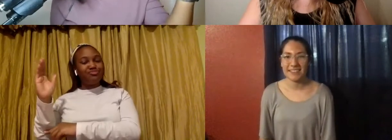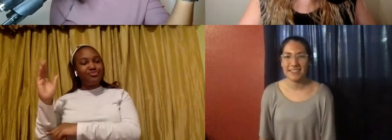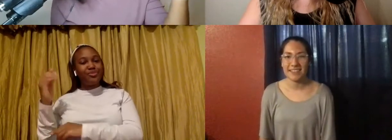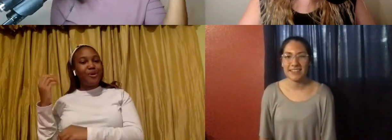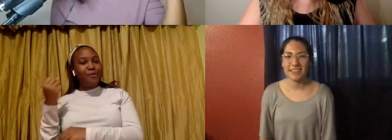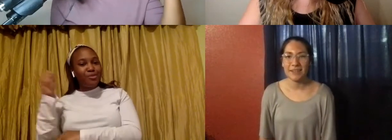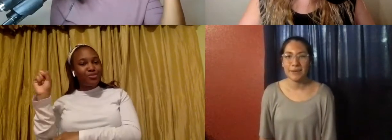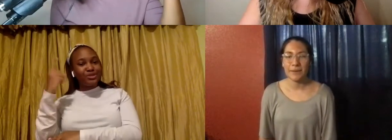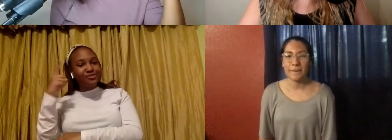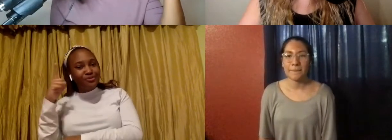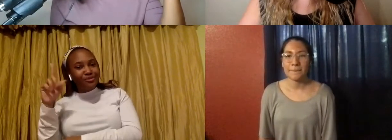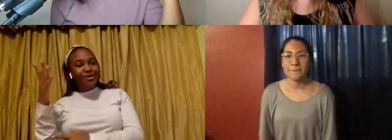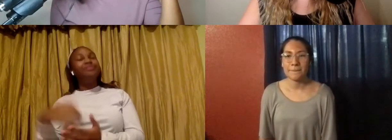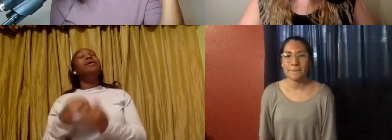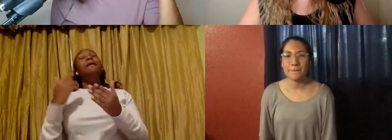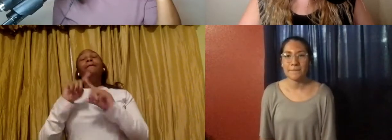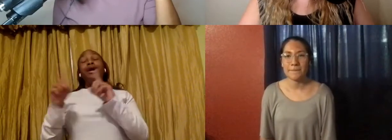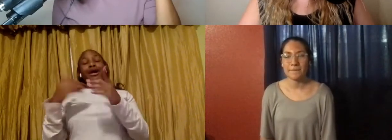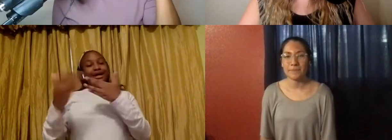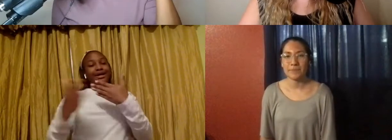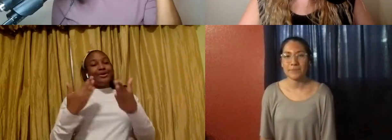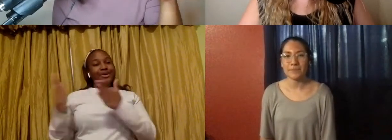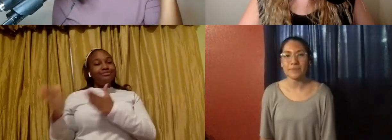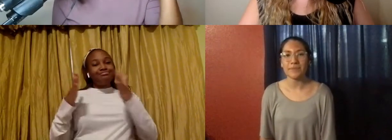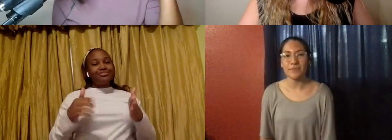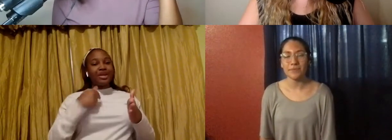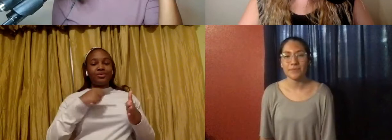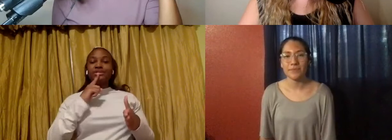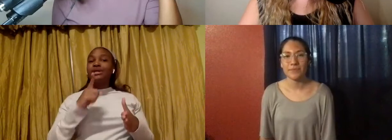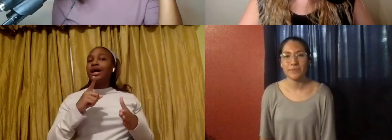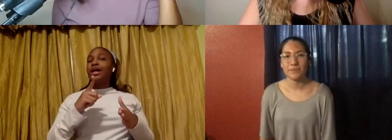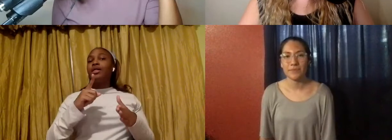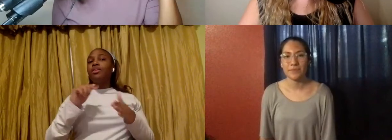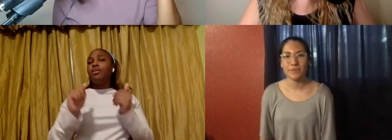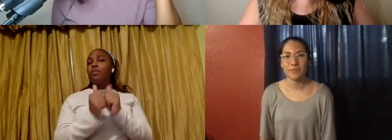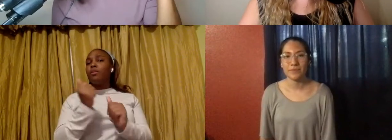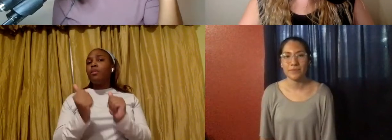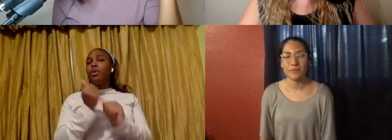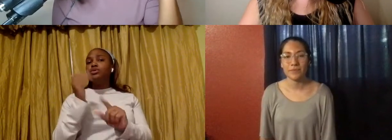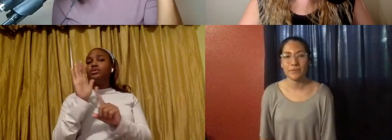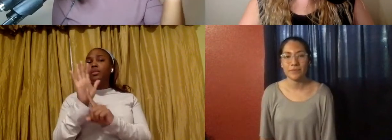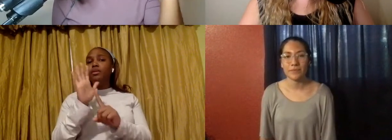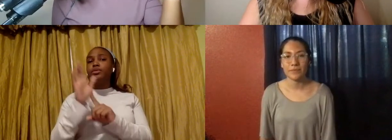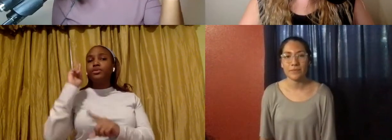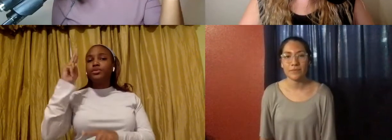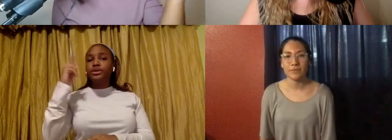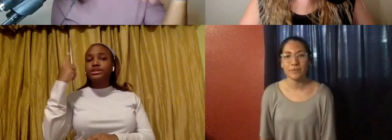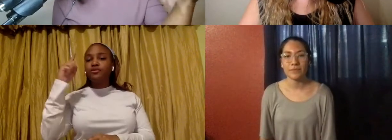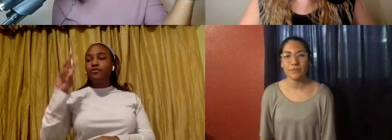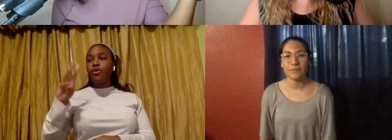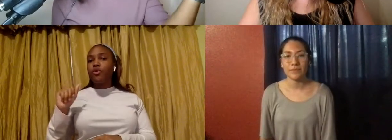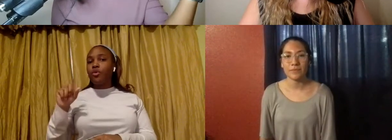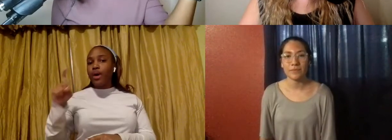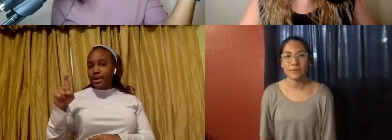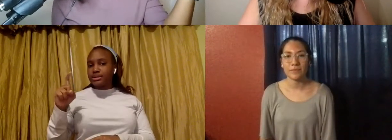to say was with the you said the most popular reason for getting waxed is for